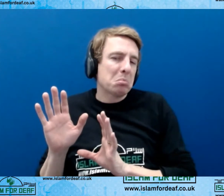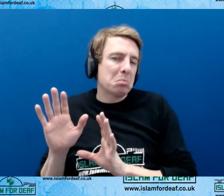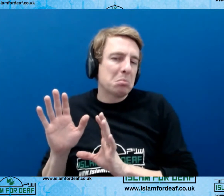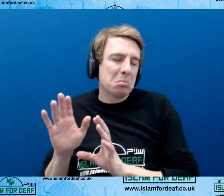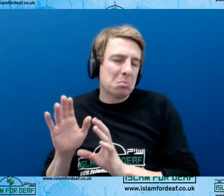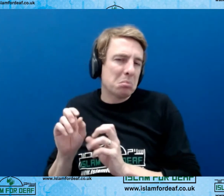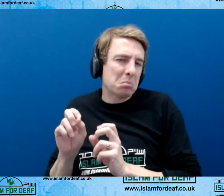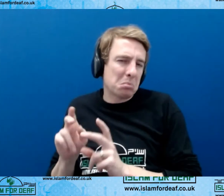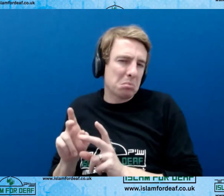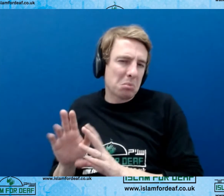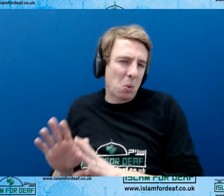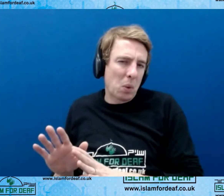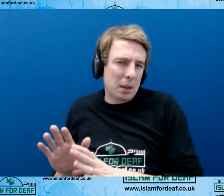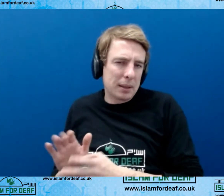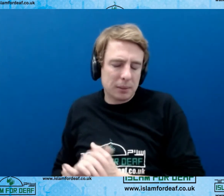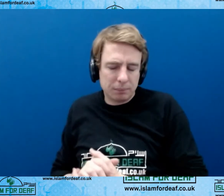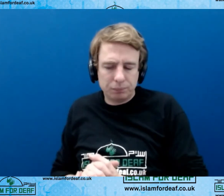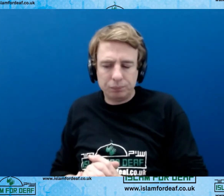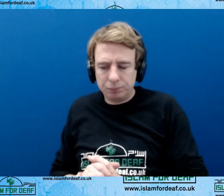And also